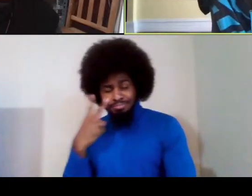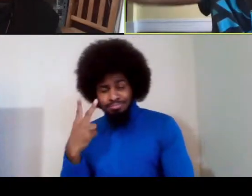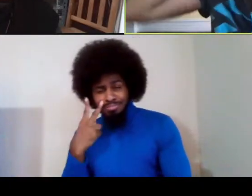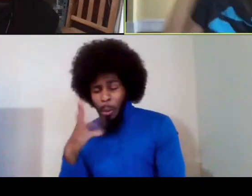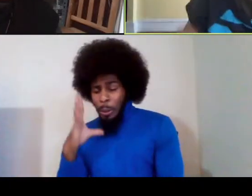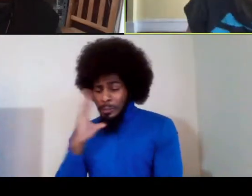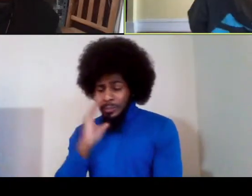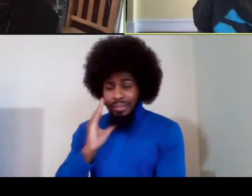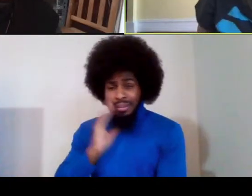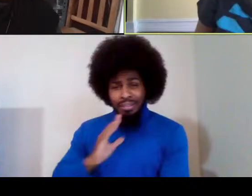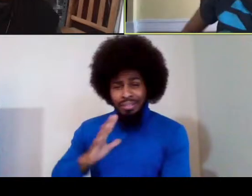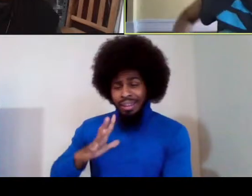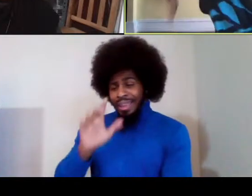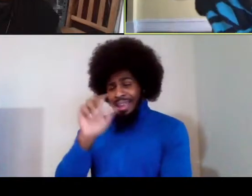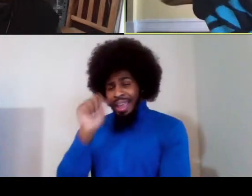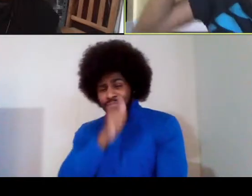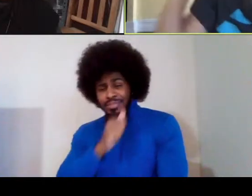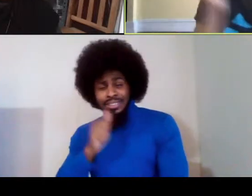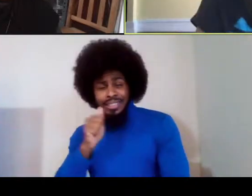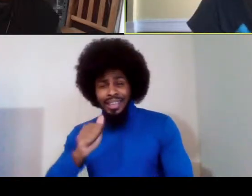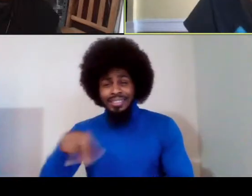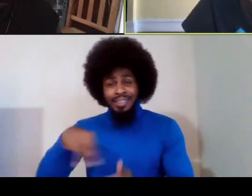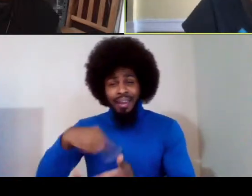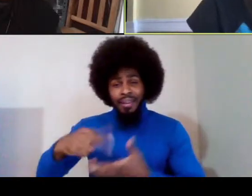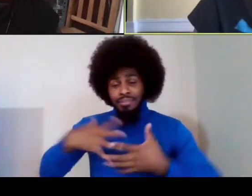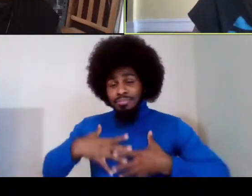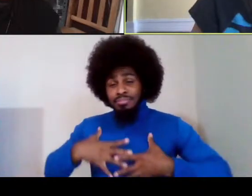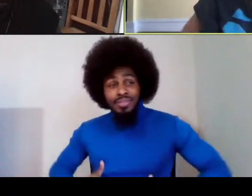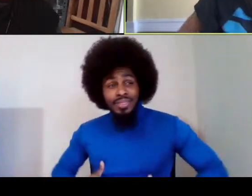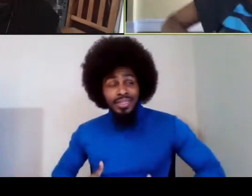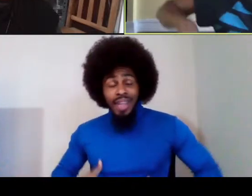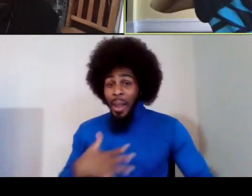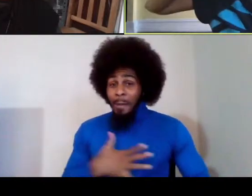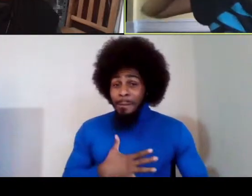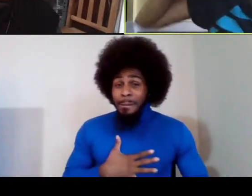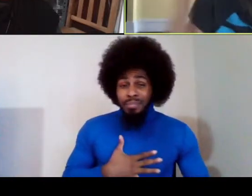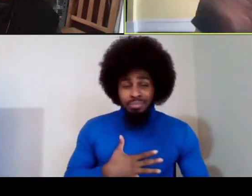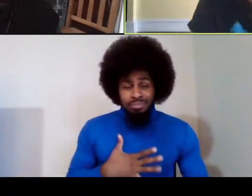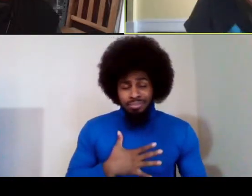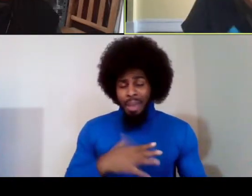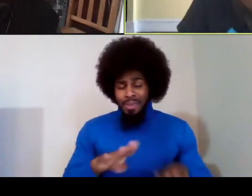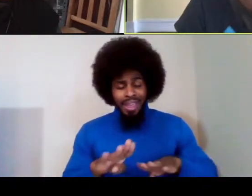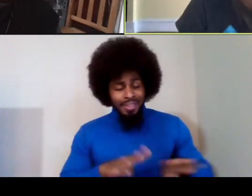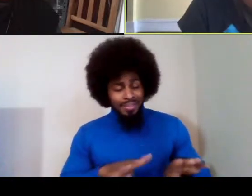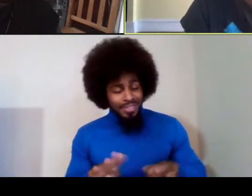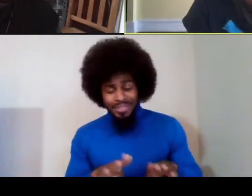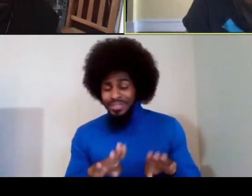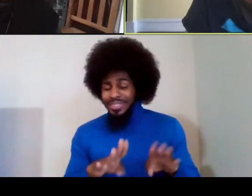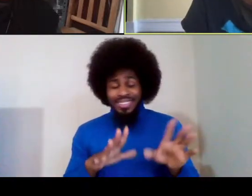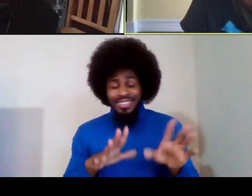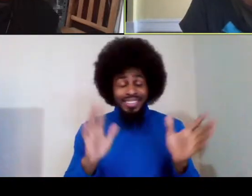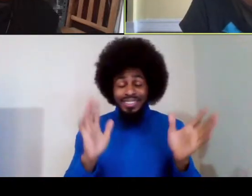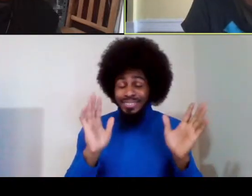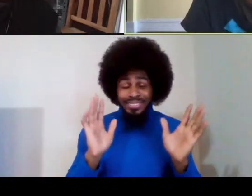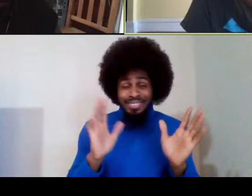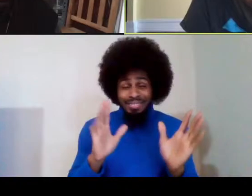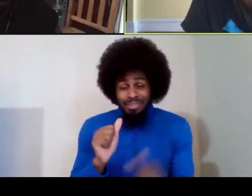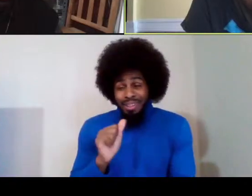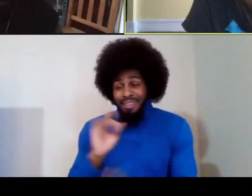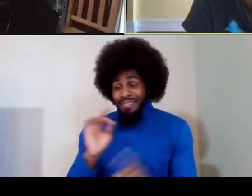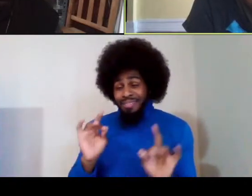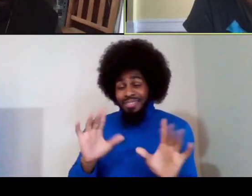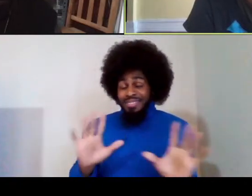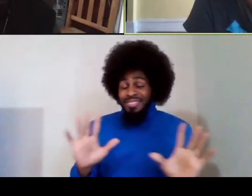that. So I had bad manners. I was eating all the food first before we prayed. Like I was doing all the bad stuff, right? I was just